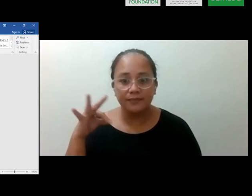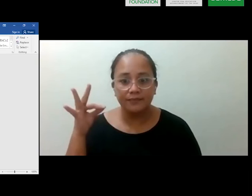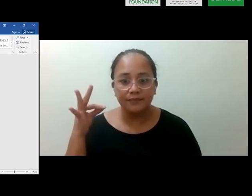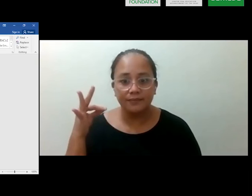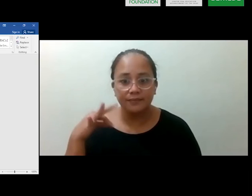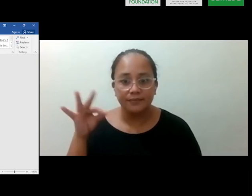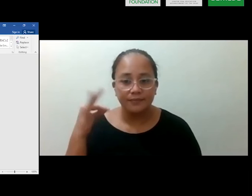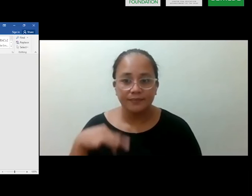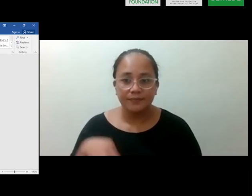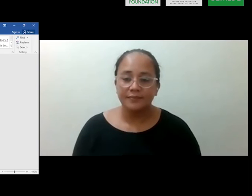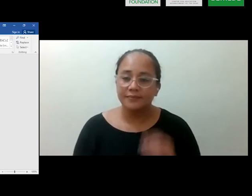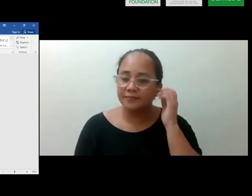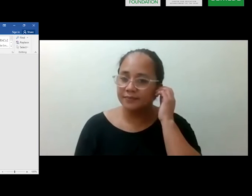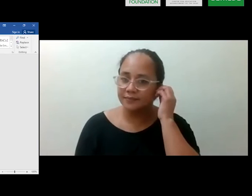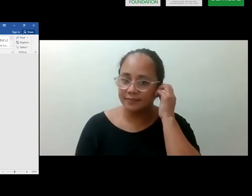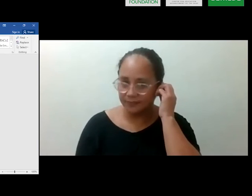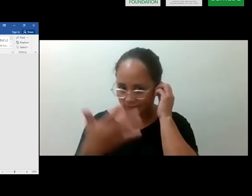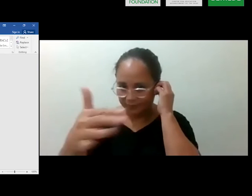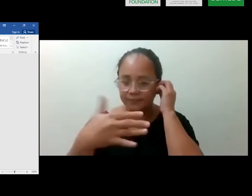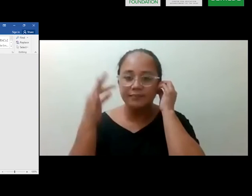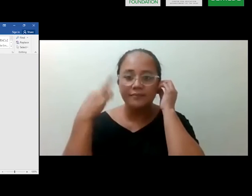Meng has her hand up. Mm-hmm.